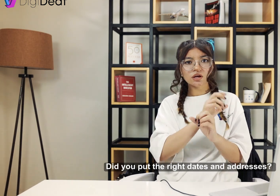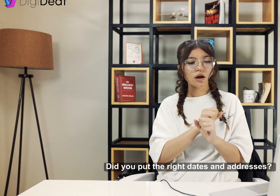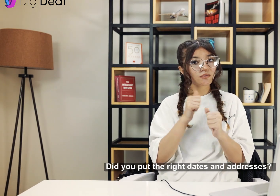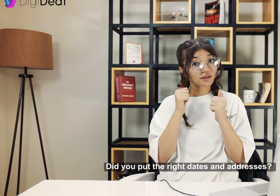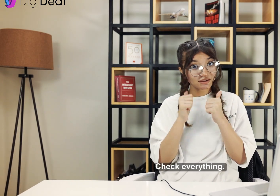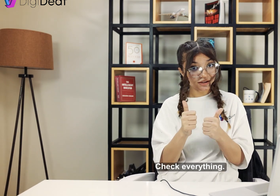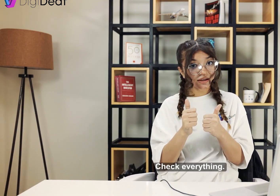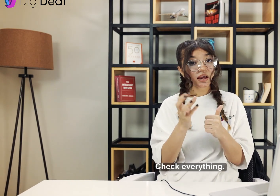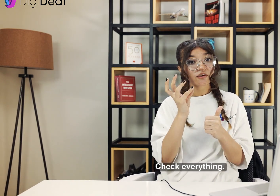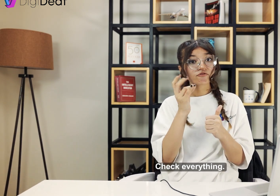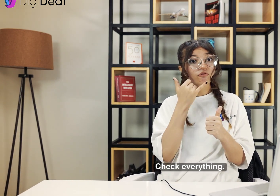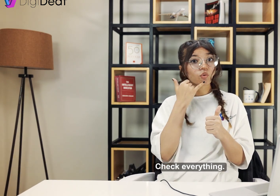Check everything.